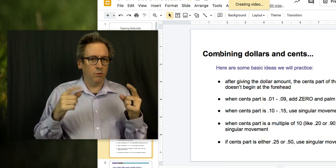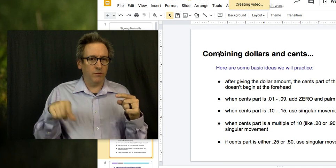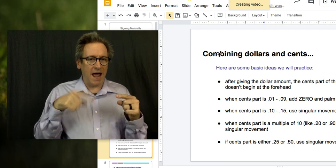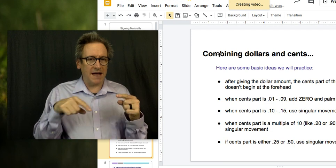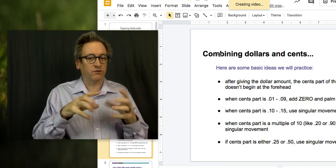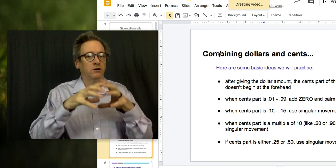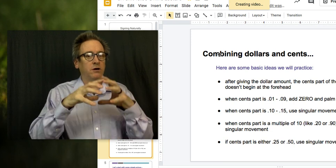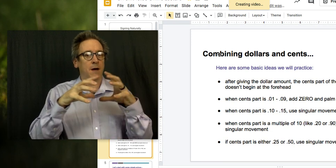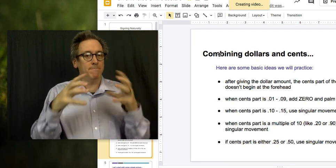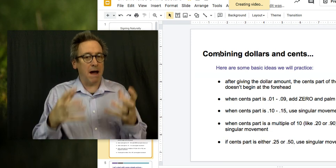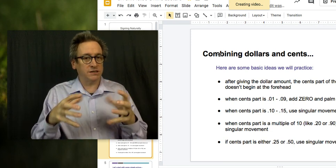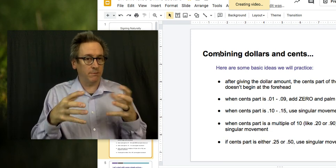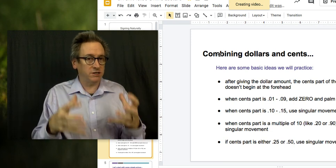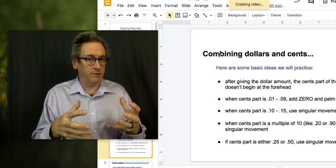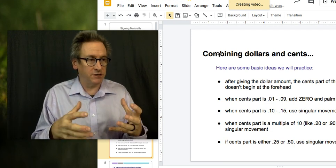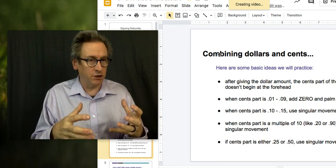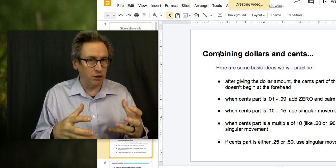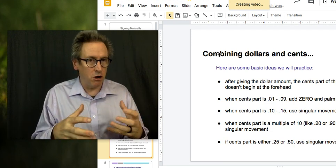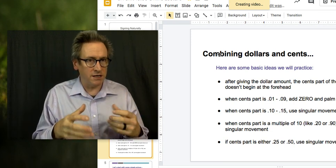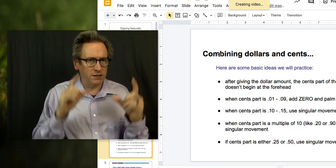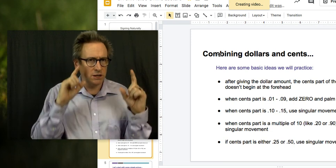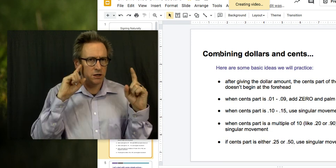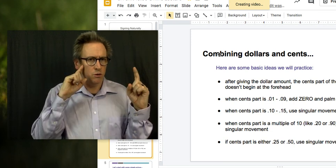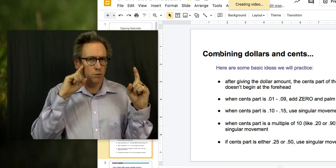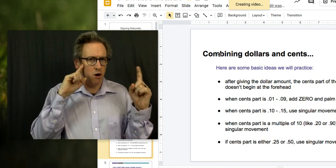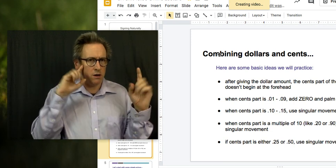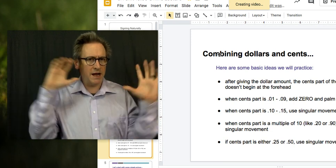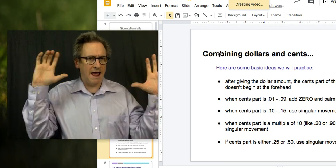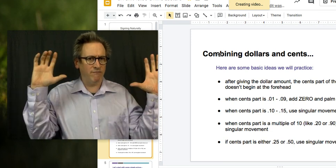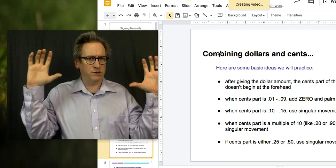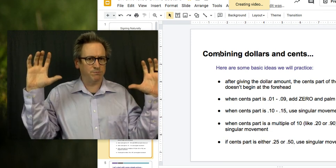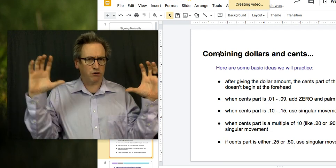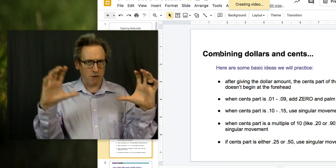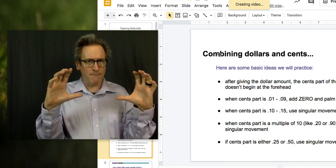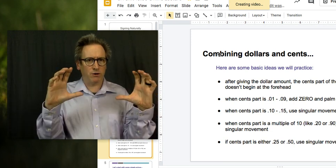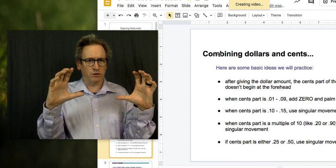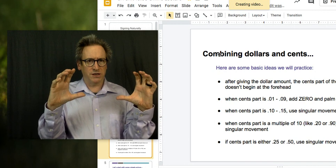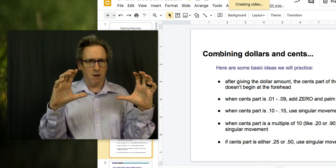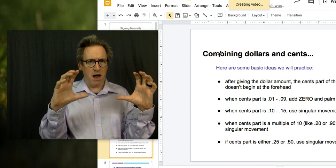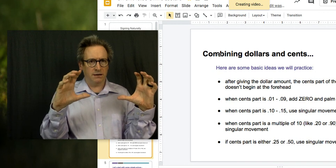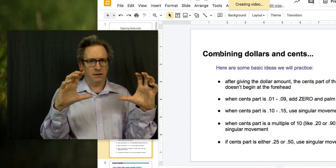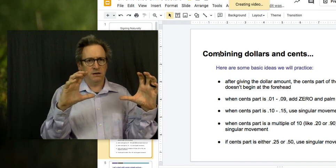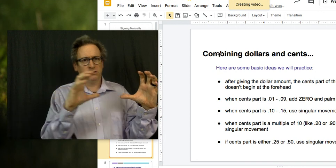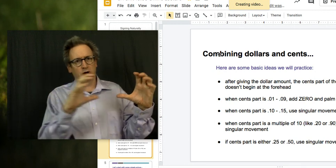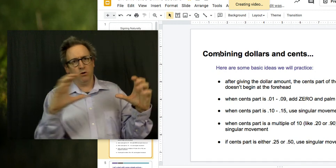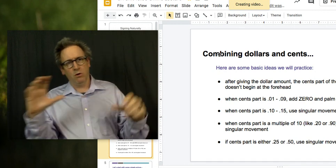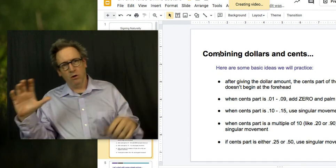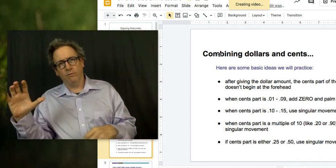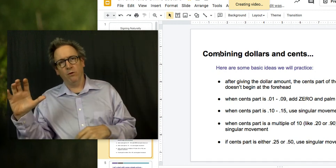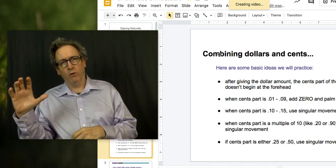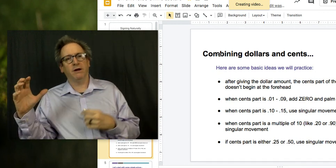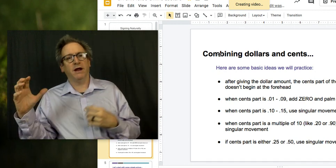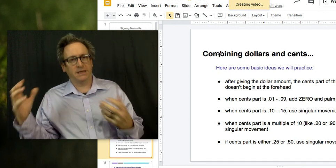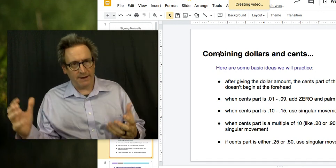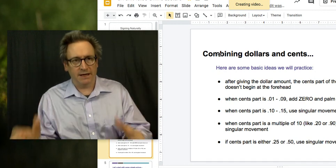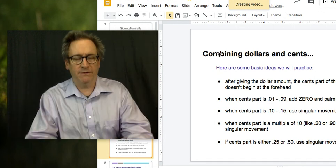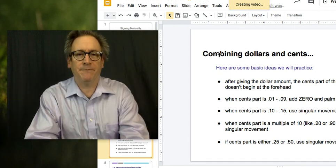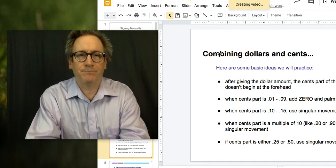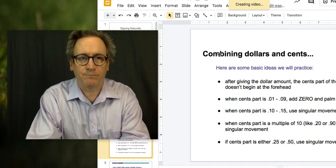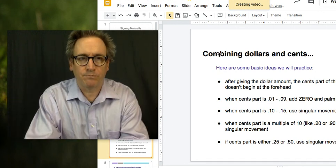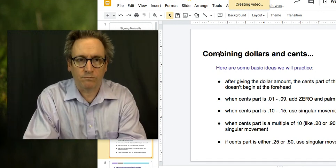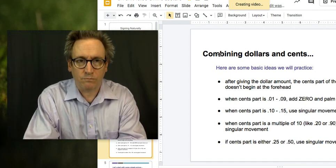So when we ask for amounts, how much something's going to cost, we already have those parameters in mind. So we're